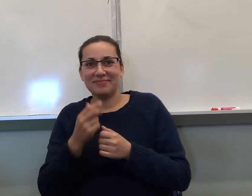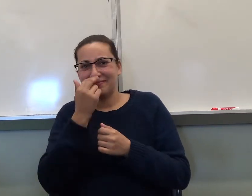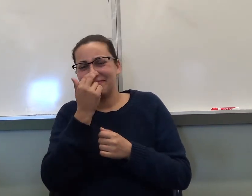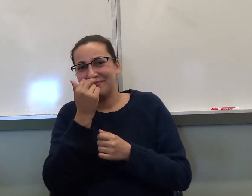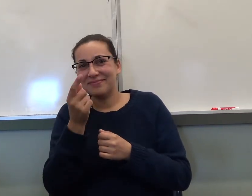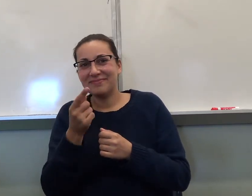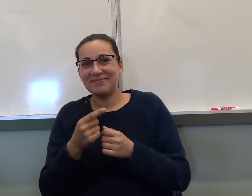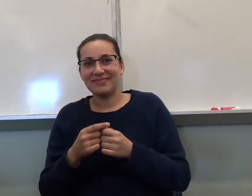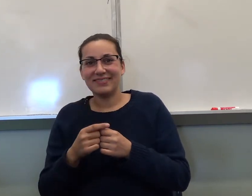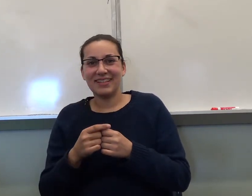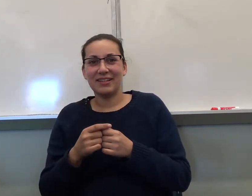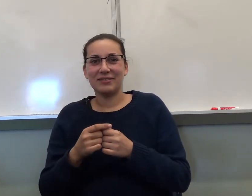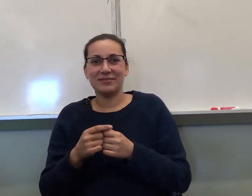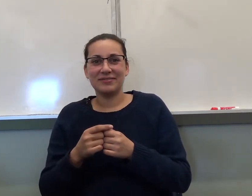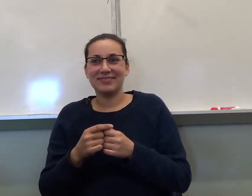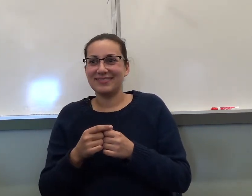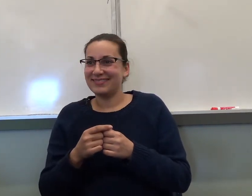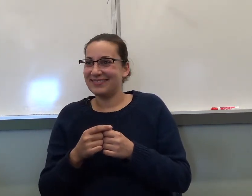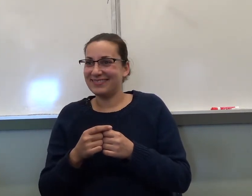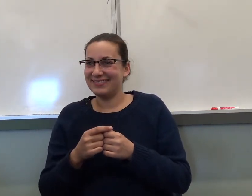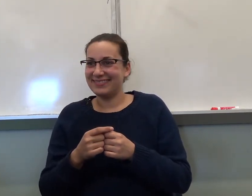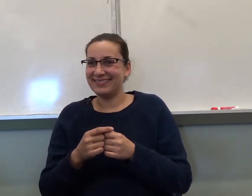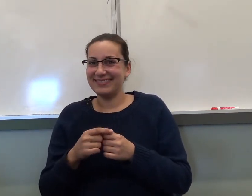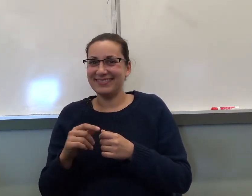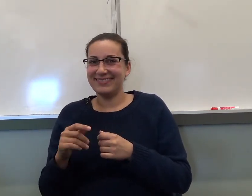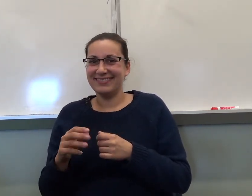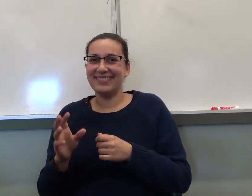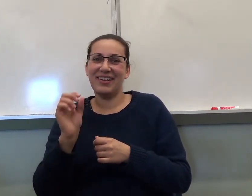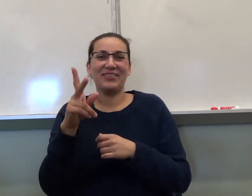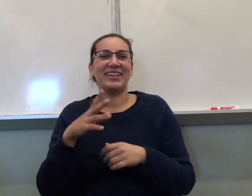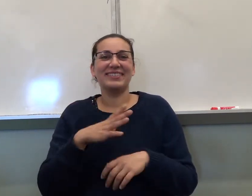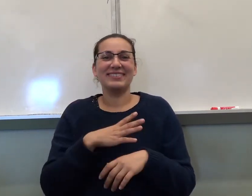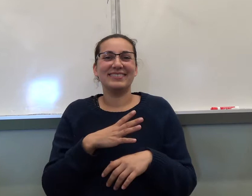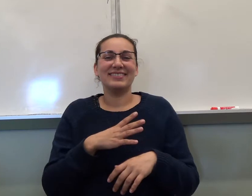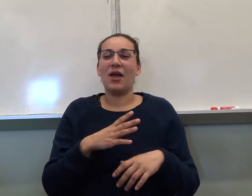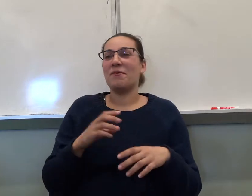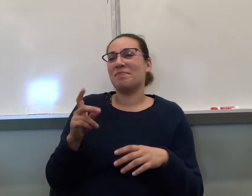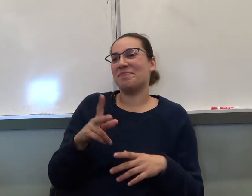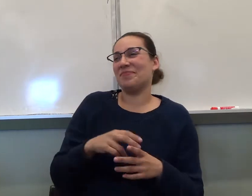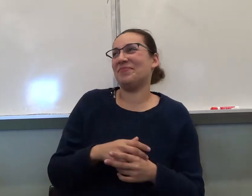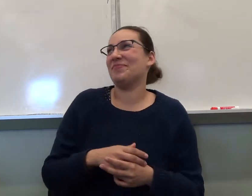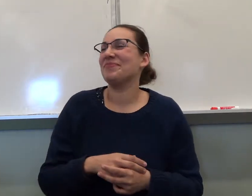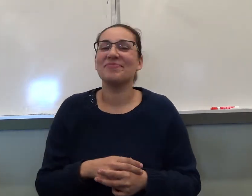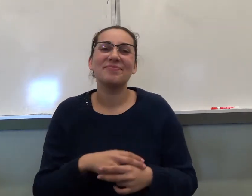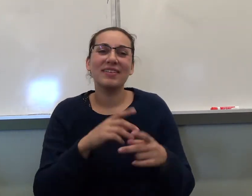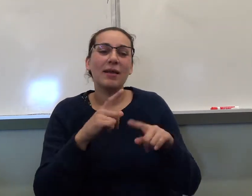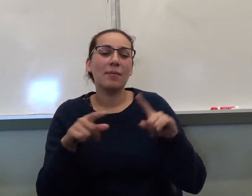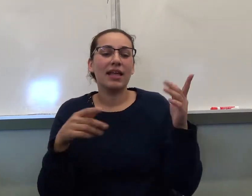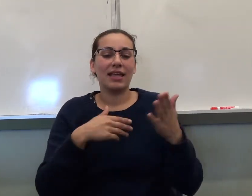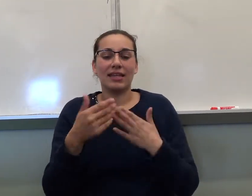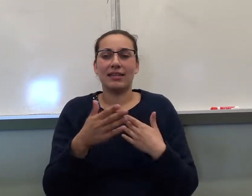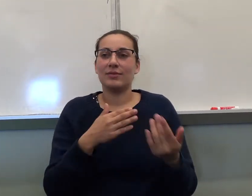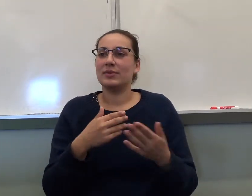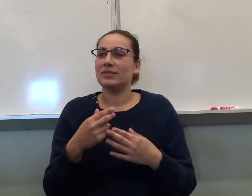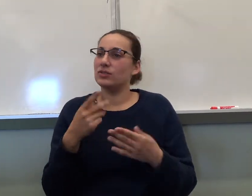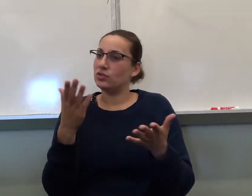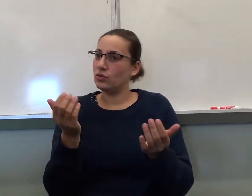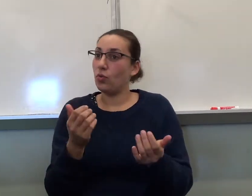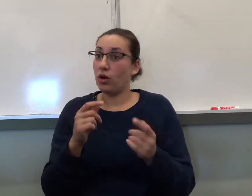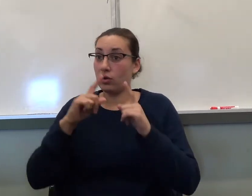Wow. Right? Fascinating. All right, if you went to the Bureau of Weights and Measures in Washington, you would